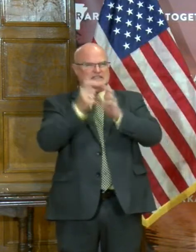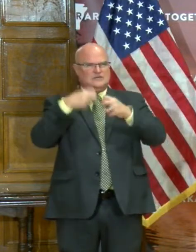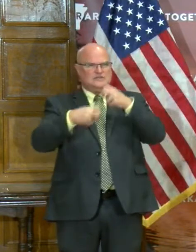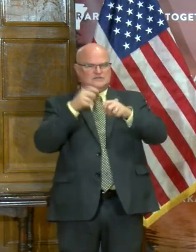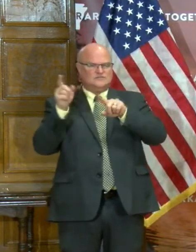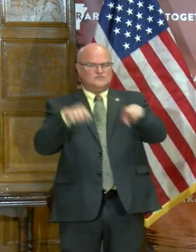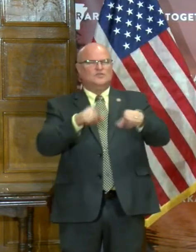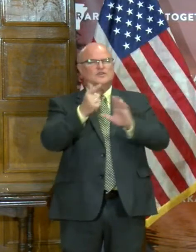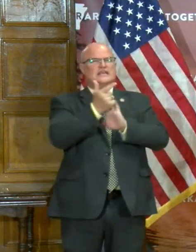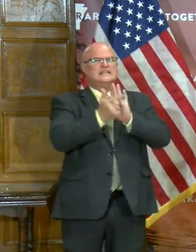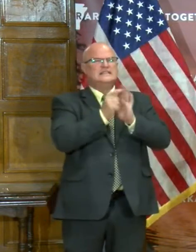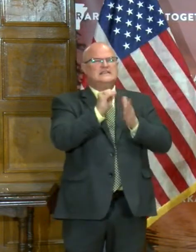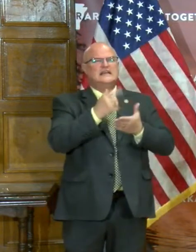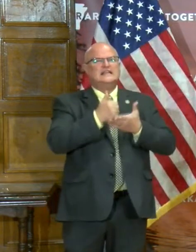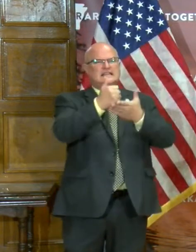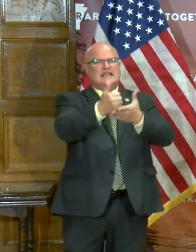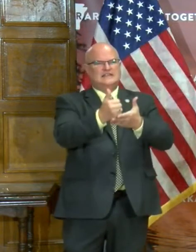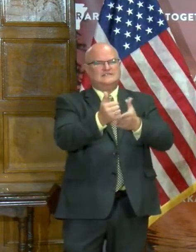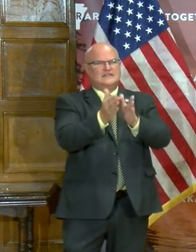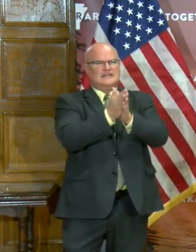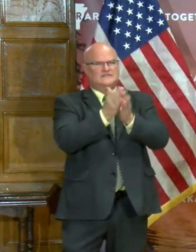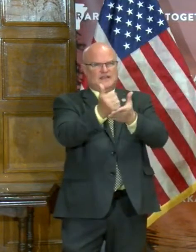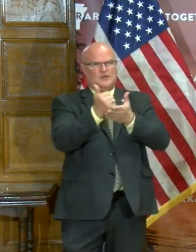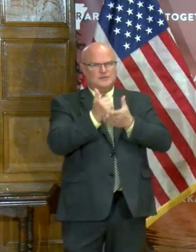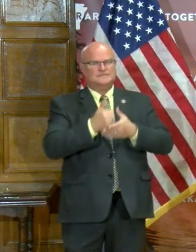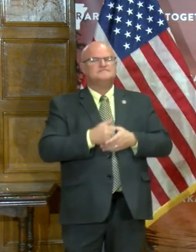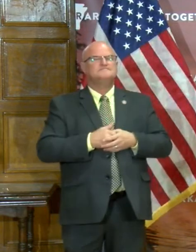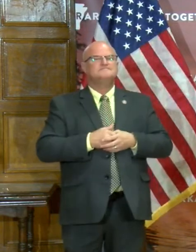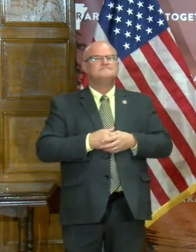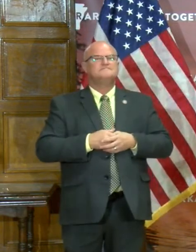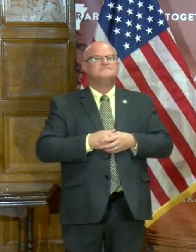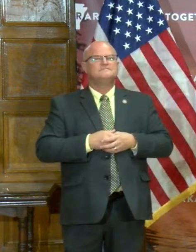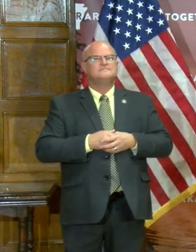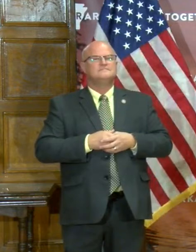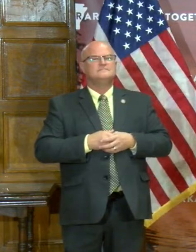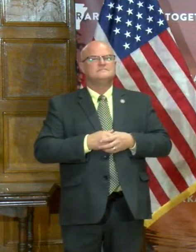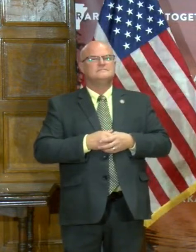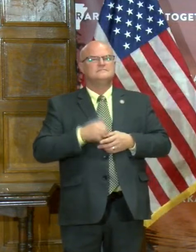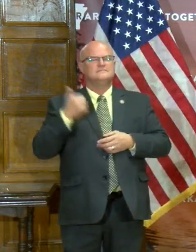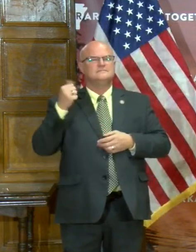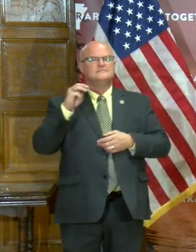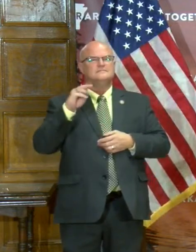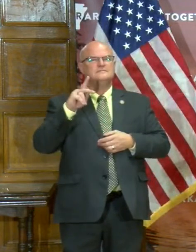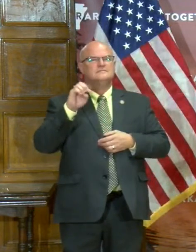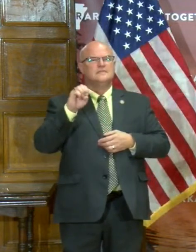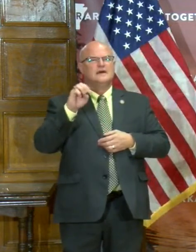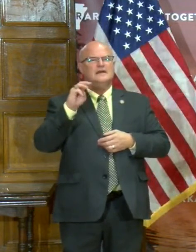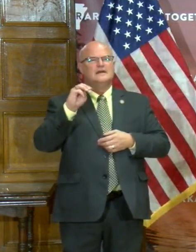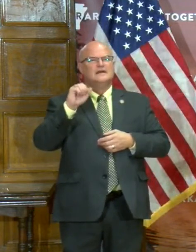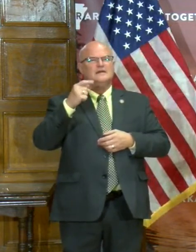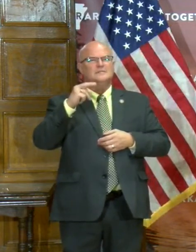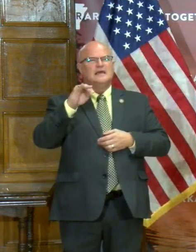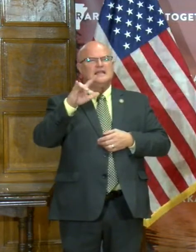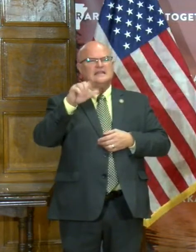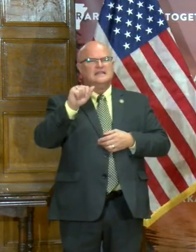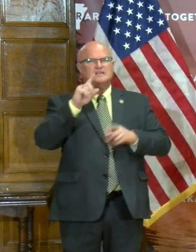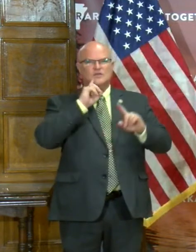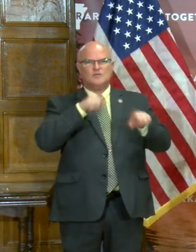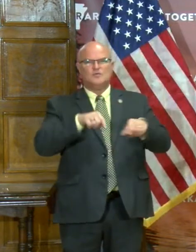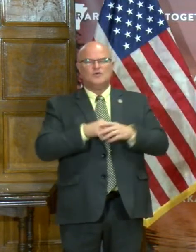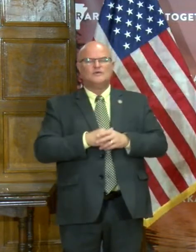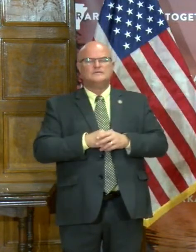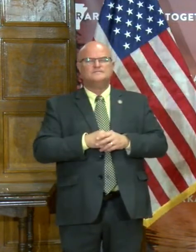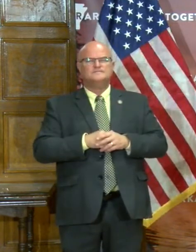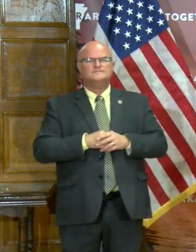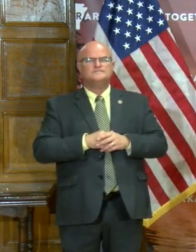to legal aid and seek assistance. Next question. Governor Mike McNeil at MagnoliaReporter.com. How